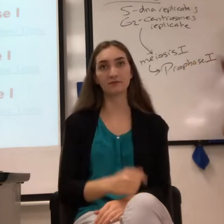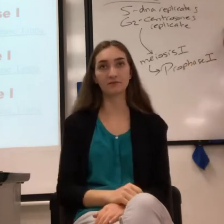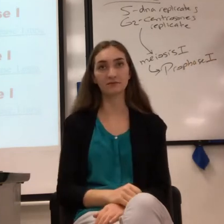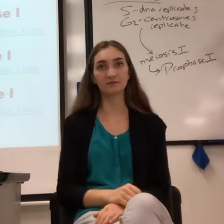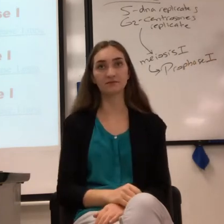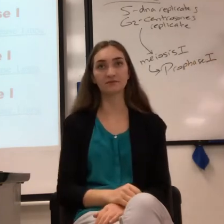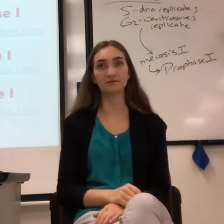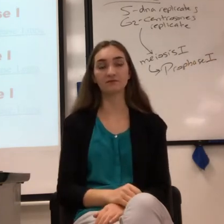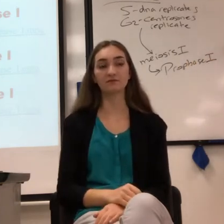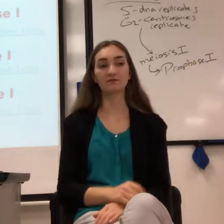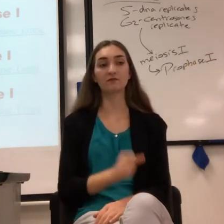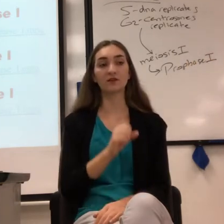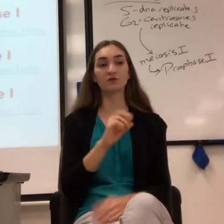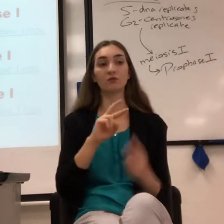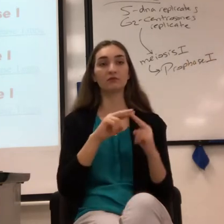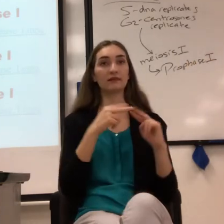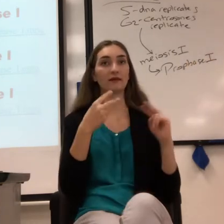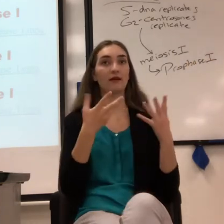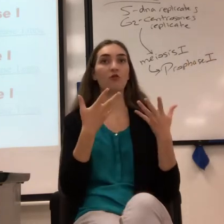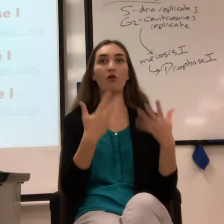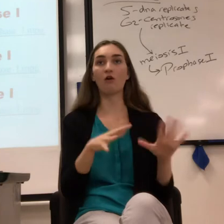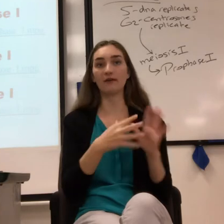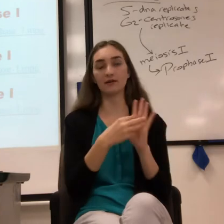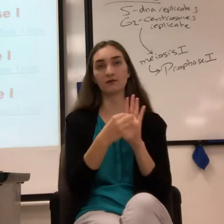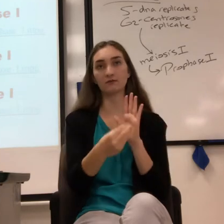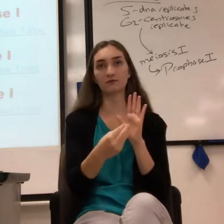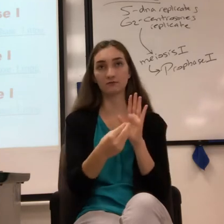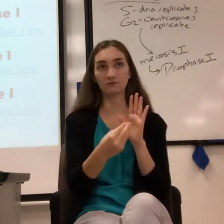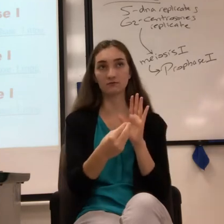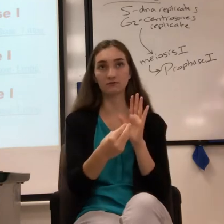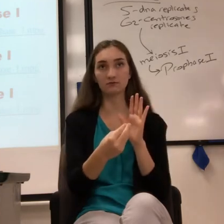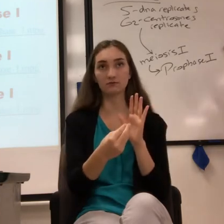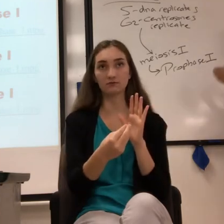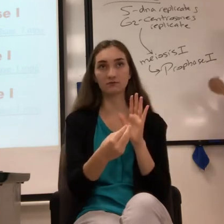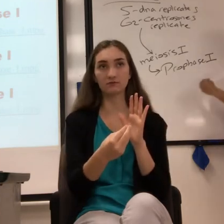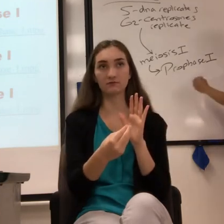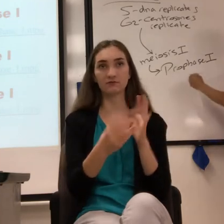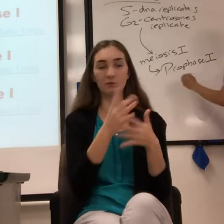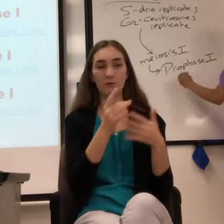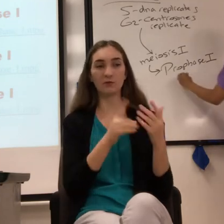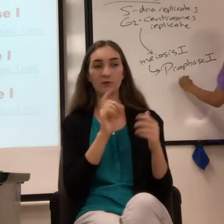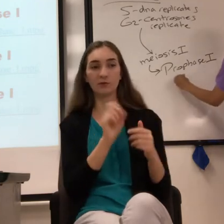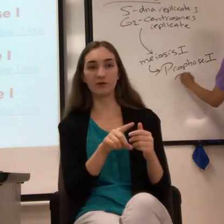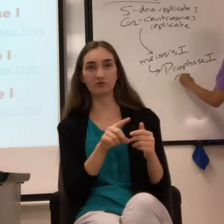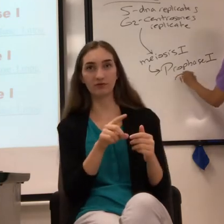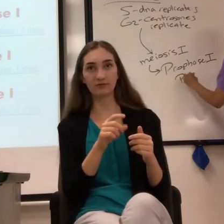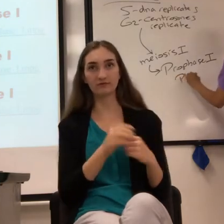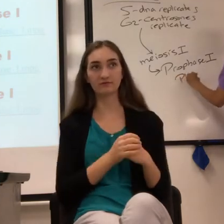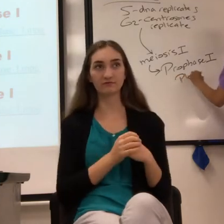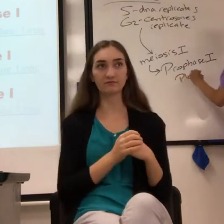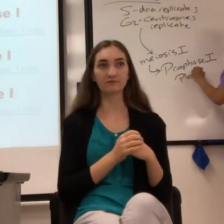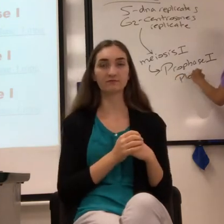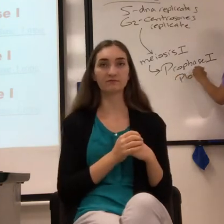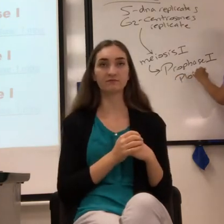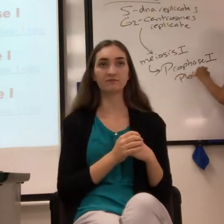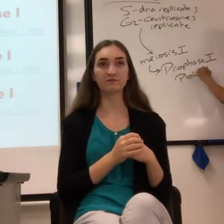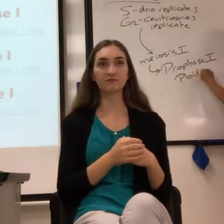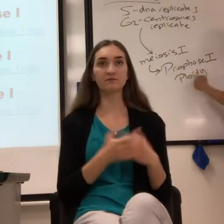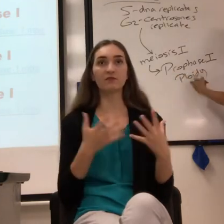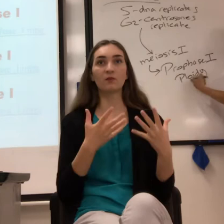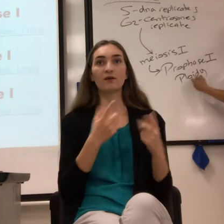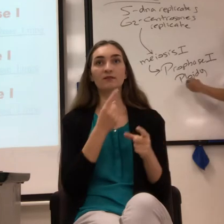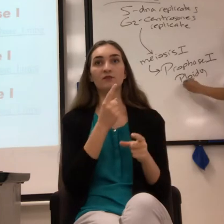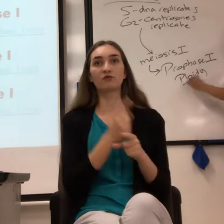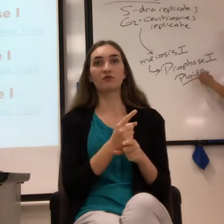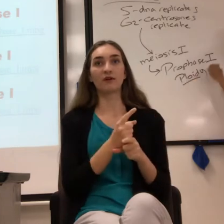So the DNA has already replicated. So here's a multiple choice question. What's the correct ploidy? That's a term I've seen